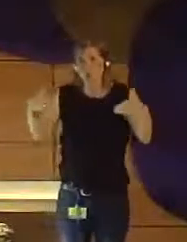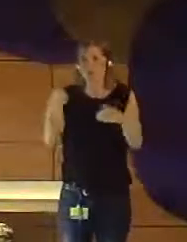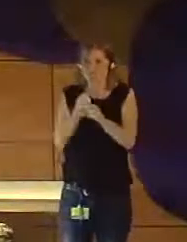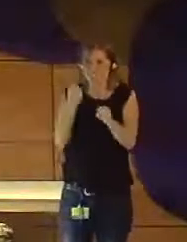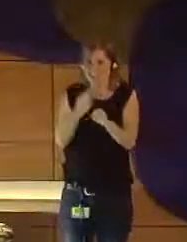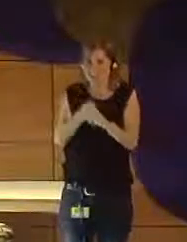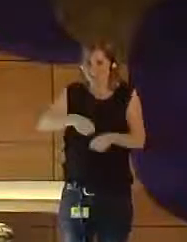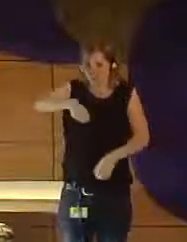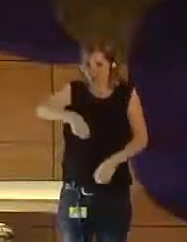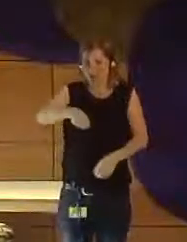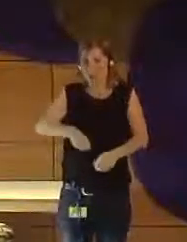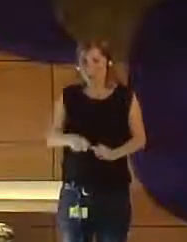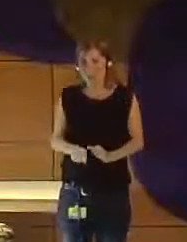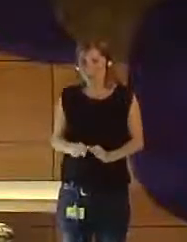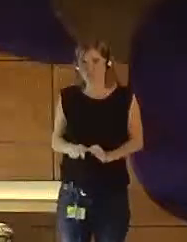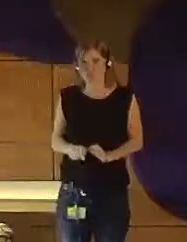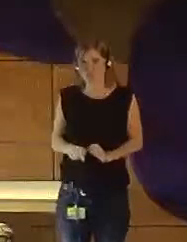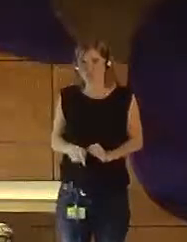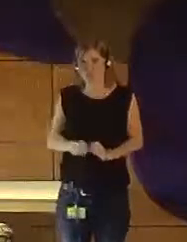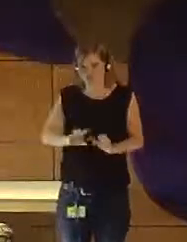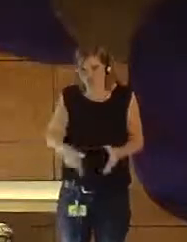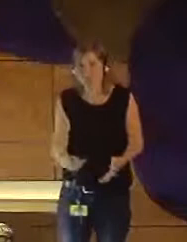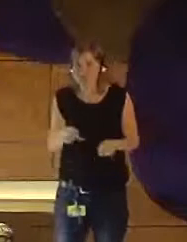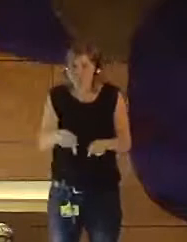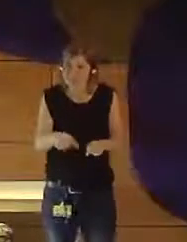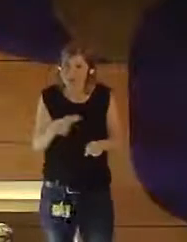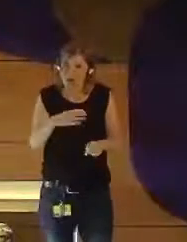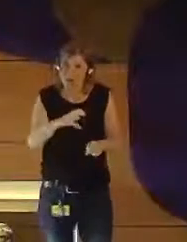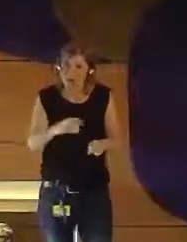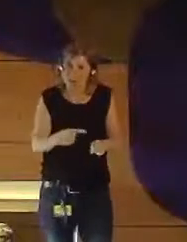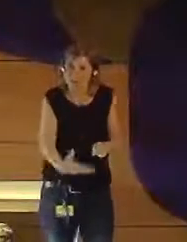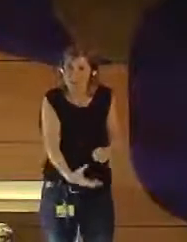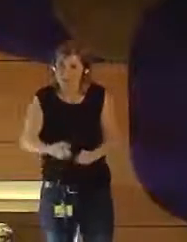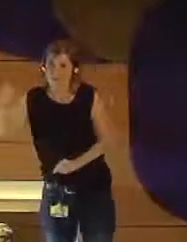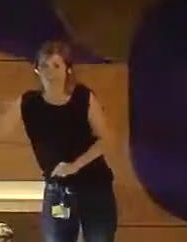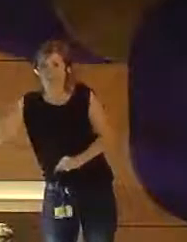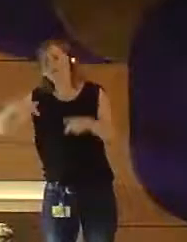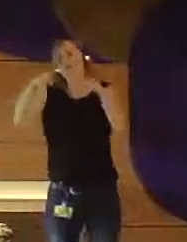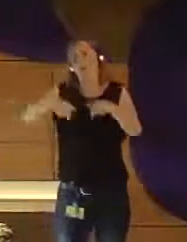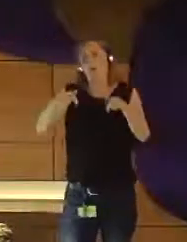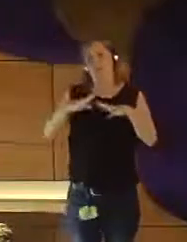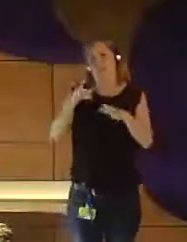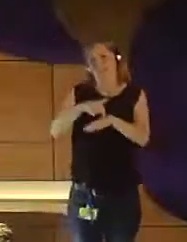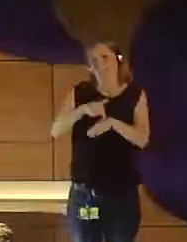longer. It's synthetic. So the HCG is really only replacing